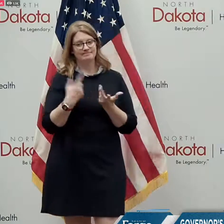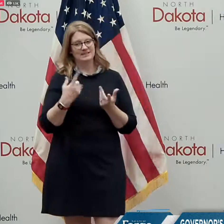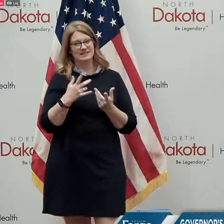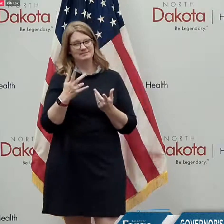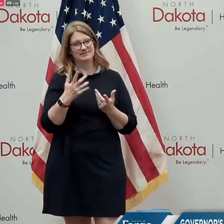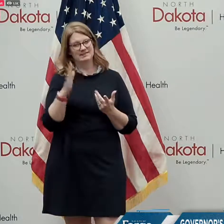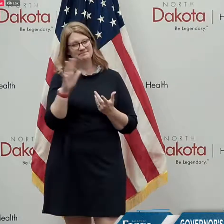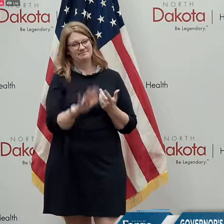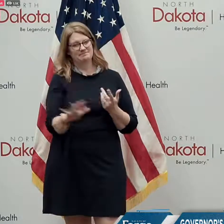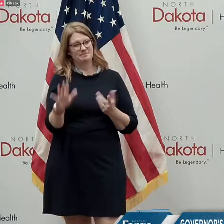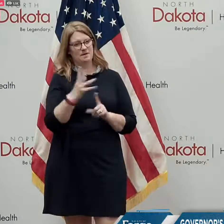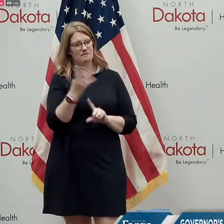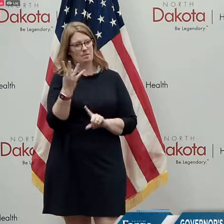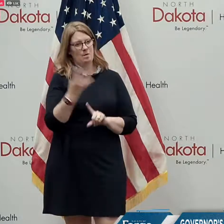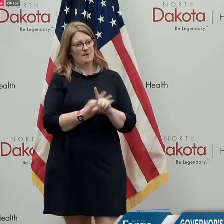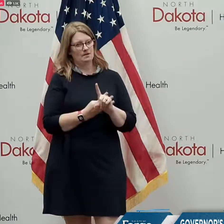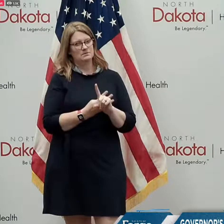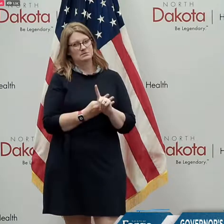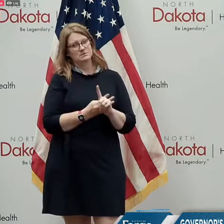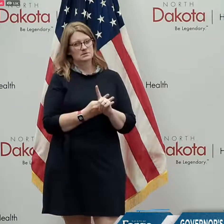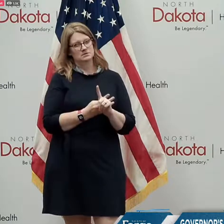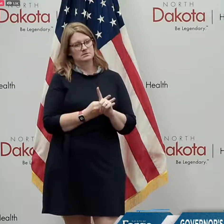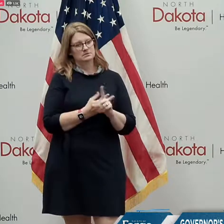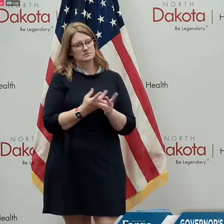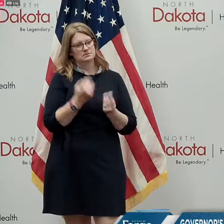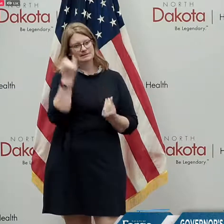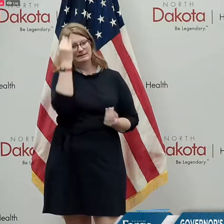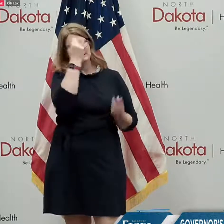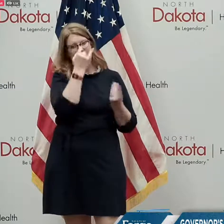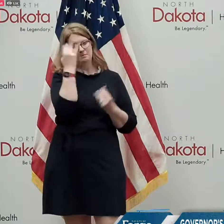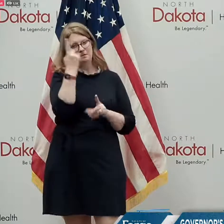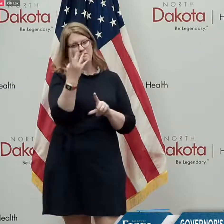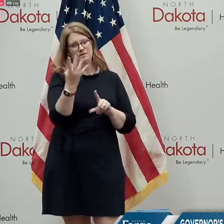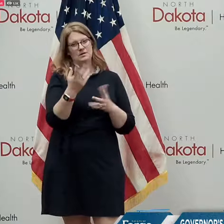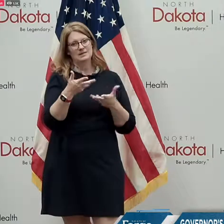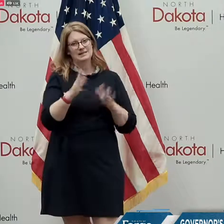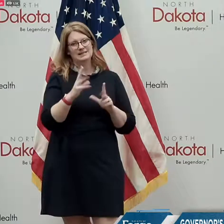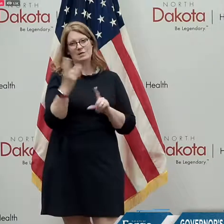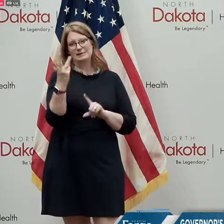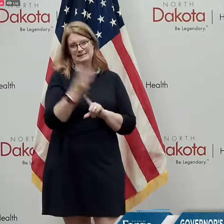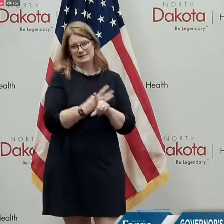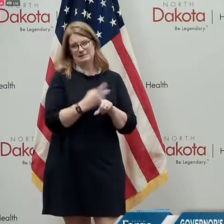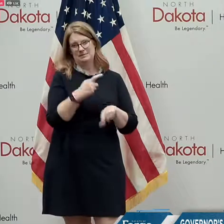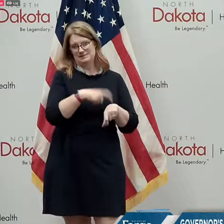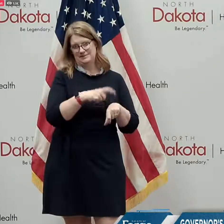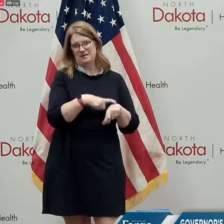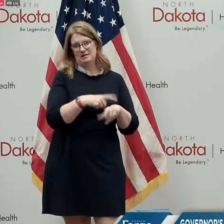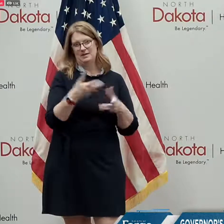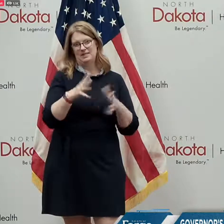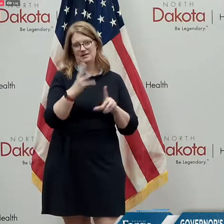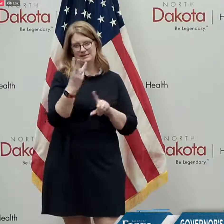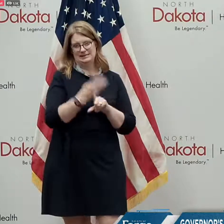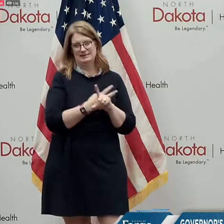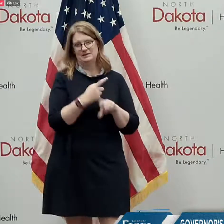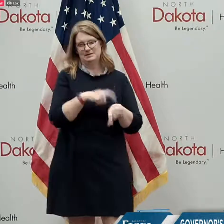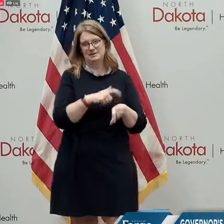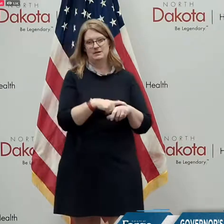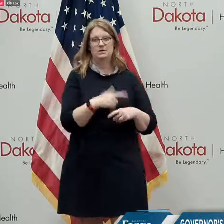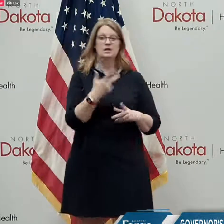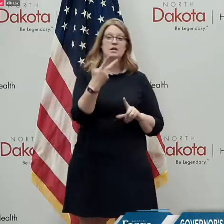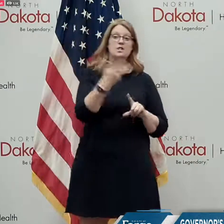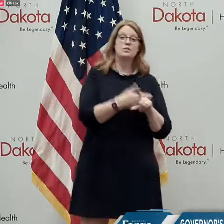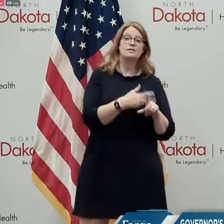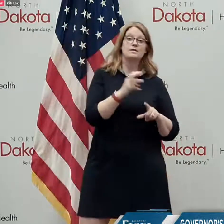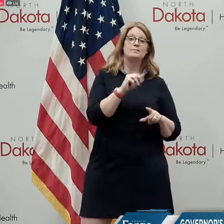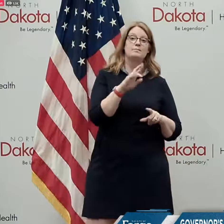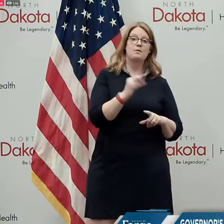as what he was thinking about. He's given us 6 months of his time between the 3 months through the March,